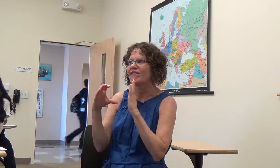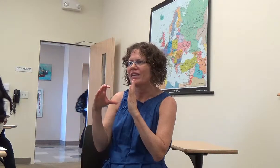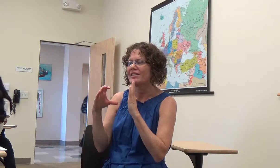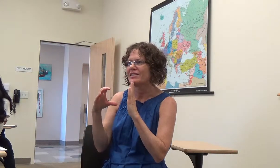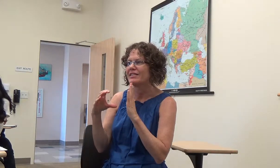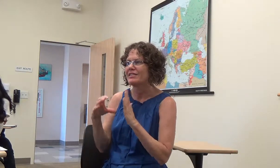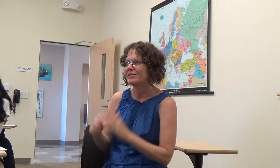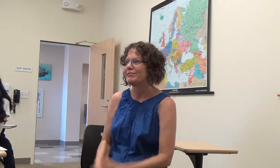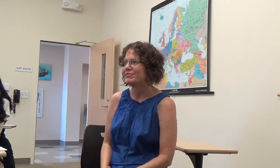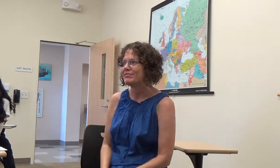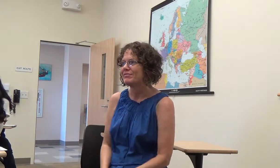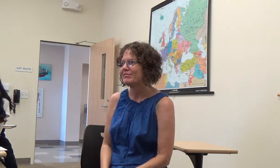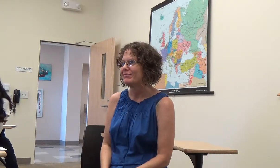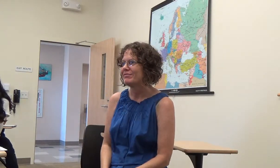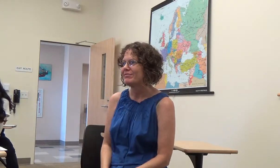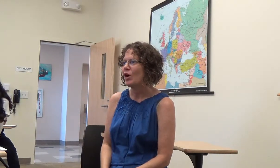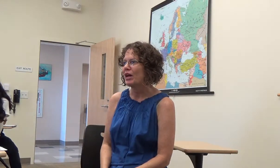paragraph. Oh, I got to go. Okay.